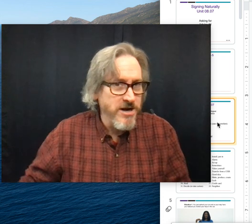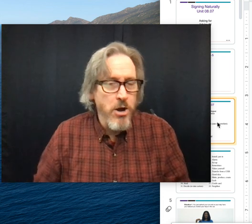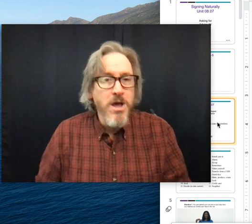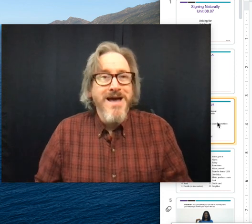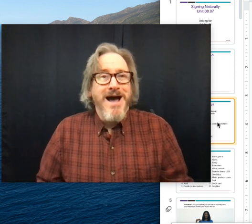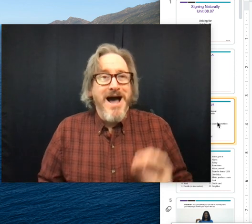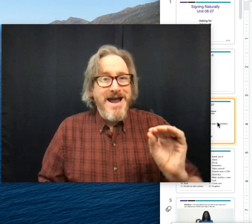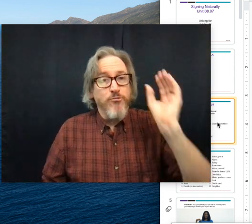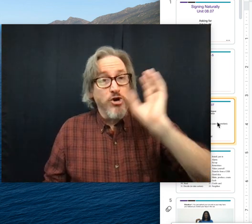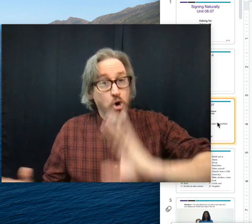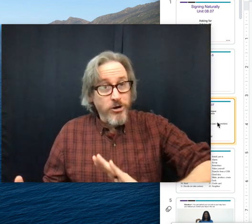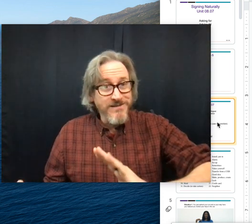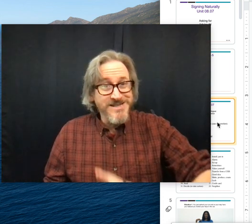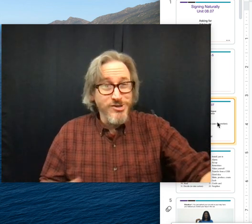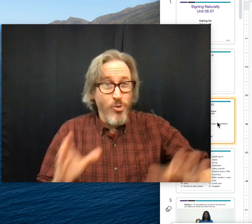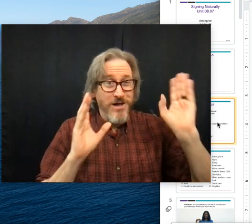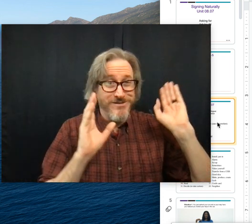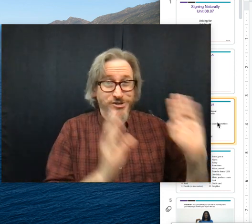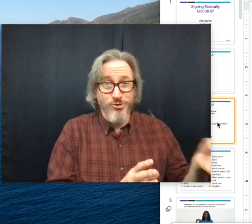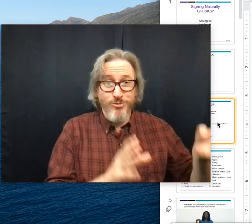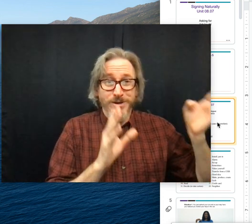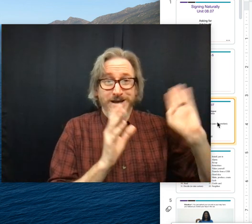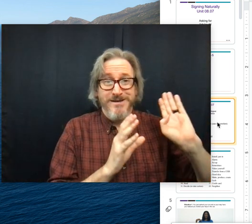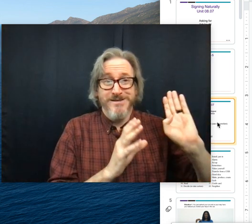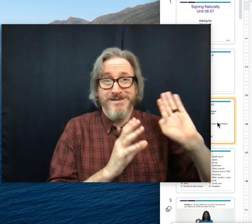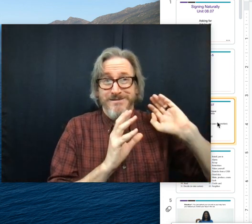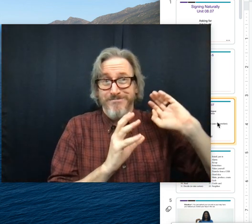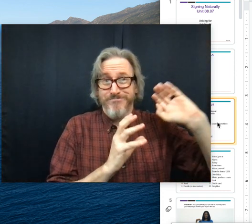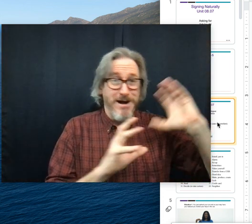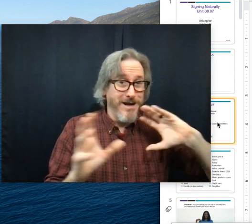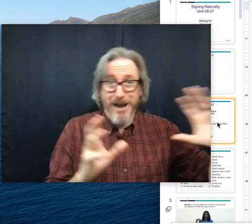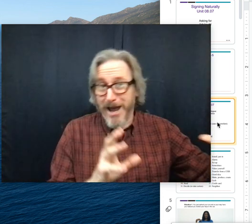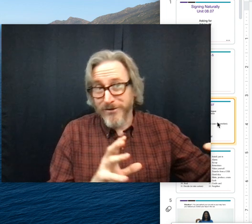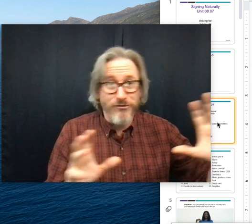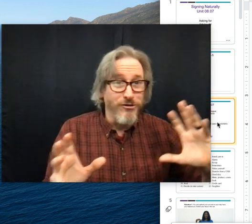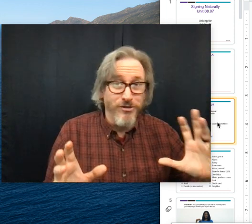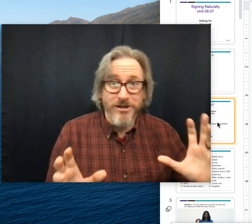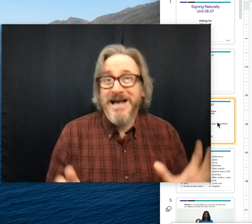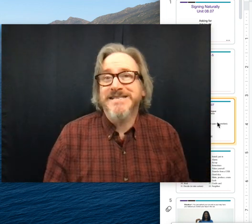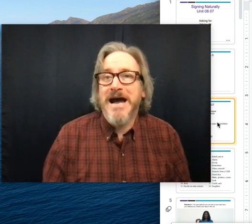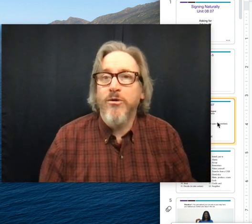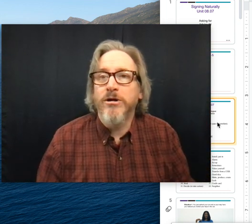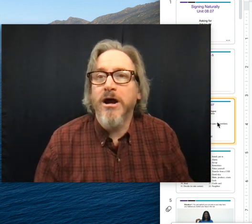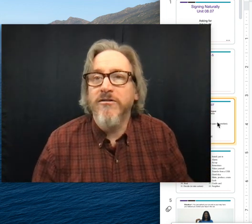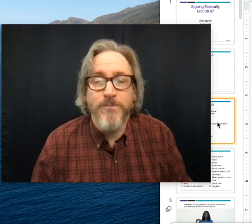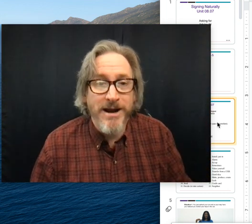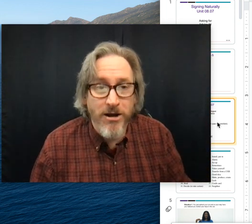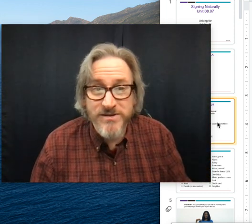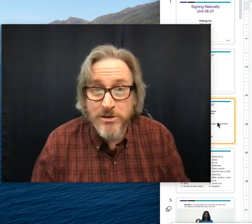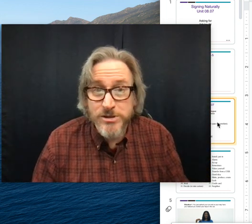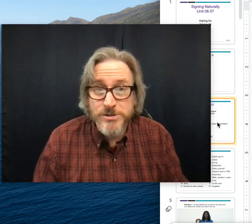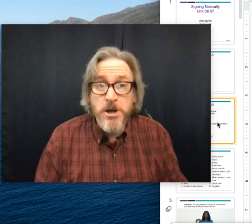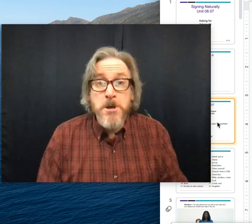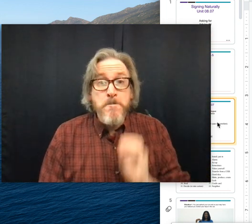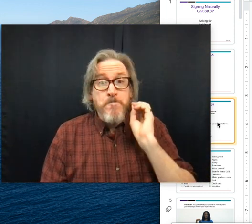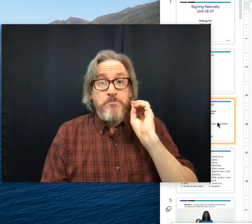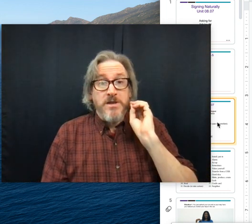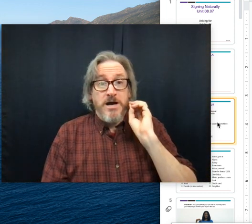caution right now. I am recording this while Zoom is online for the last hour of my office